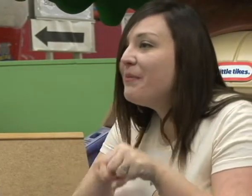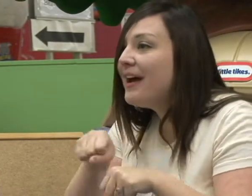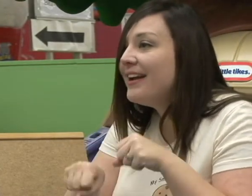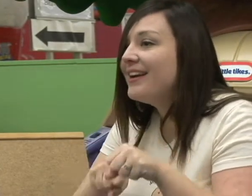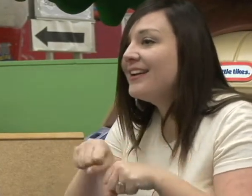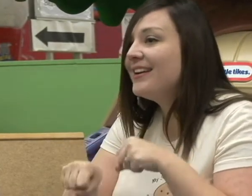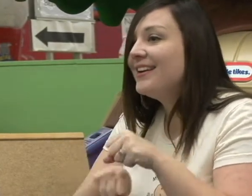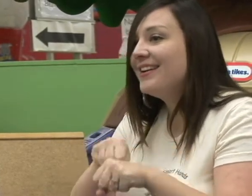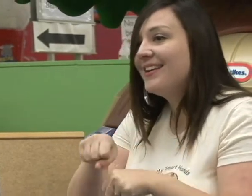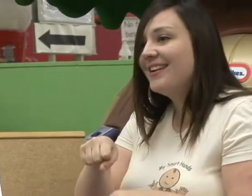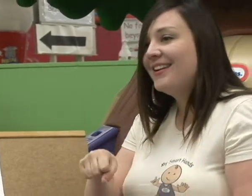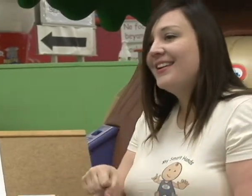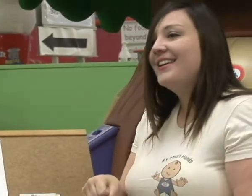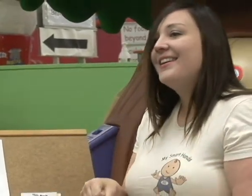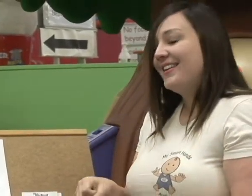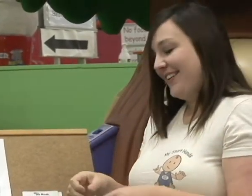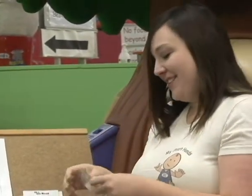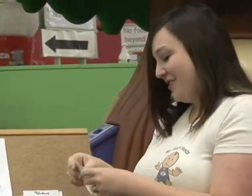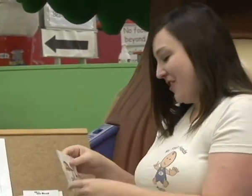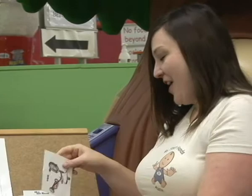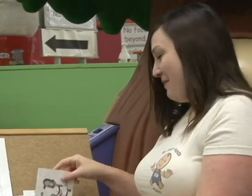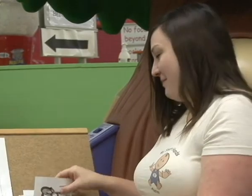bike. Good job.